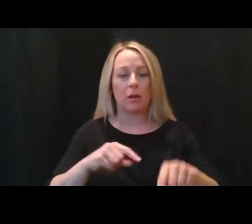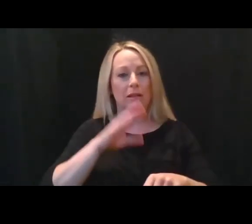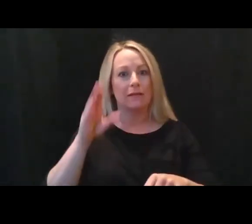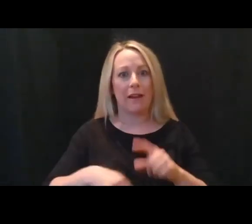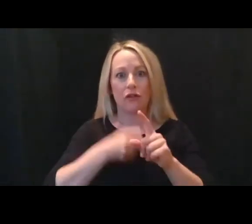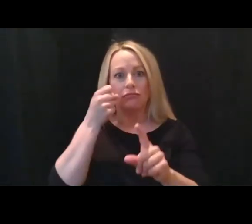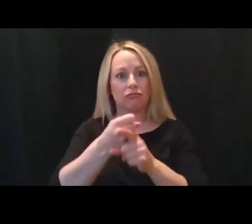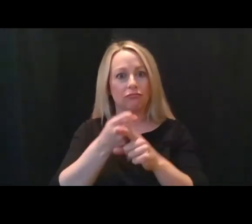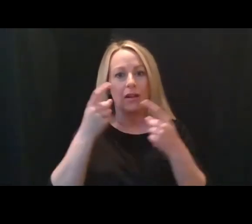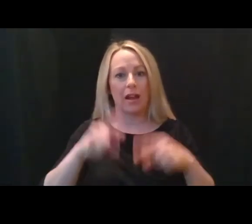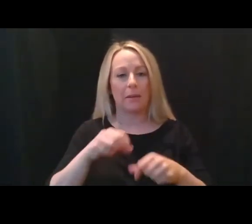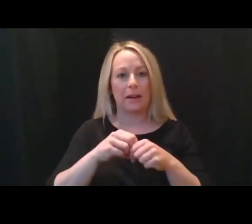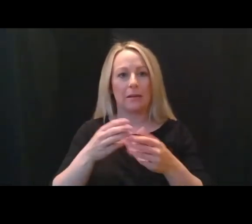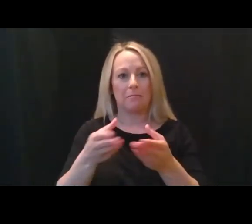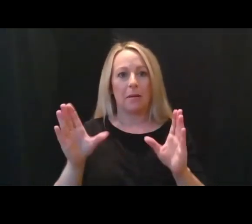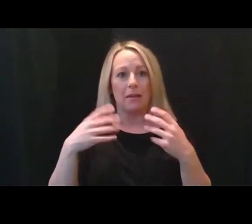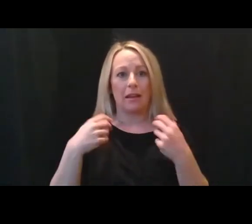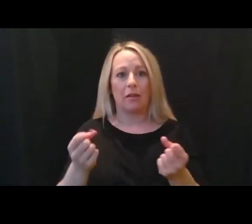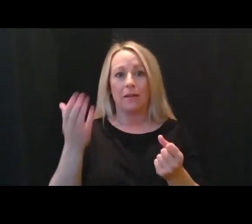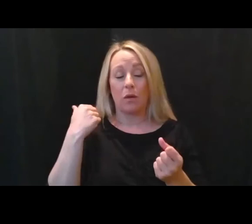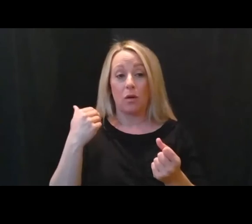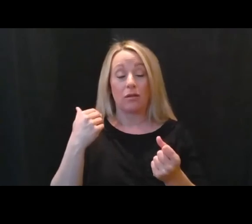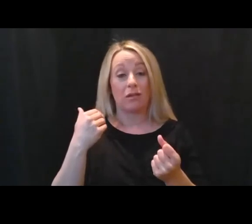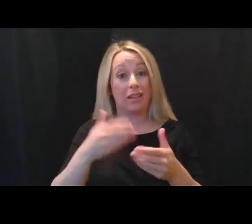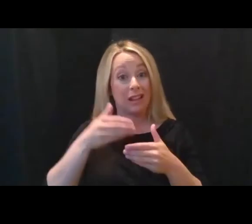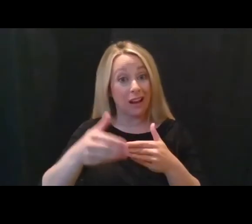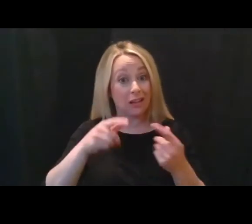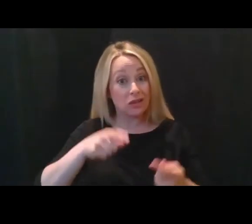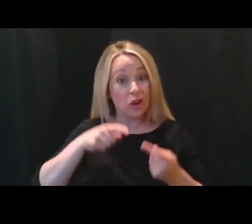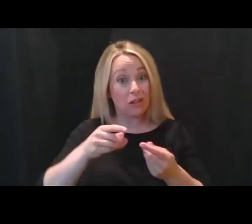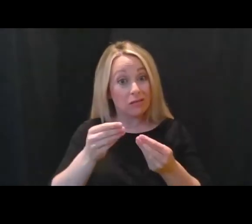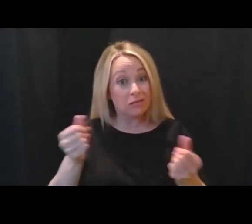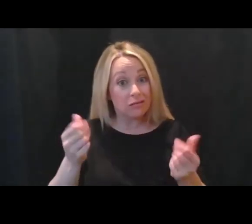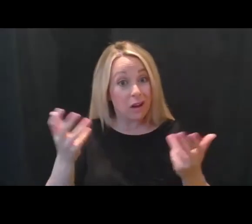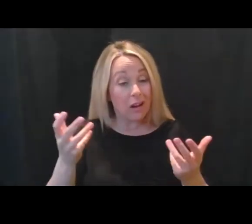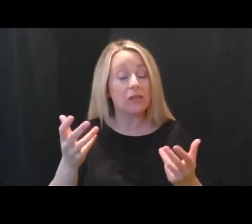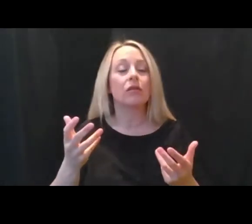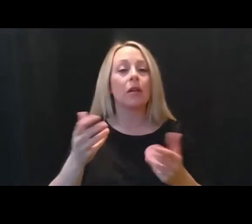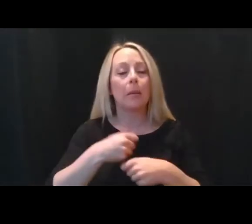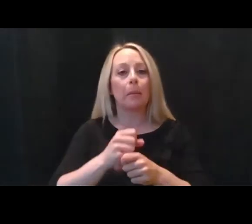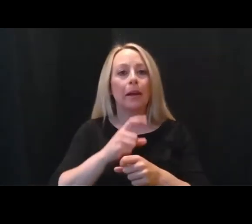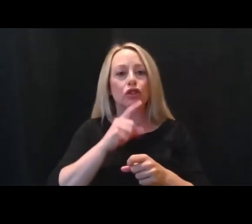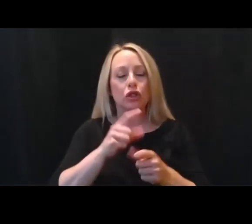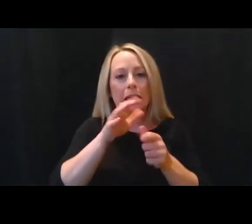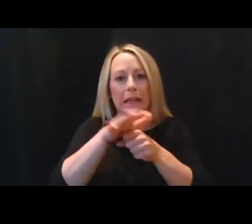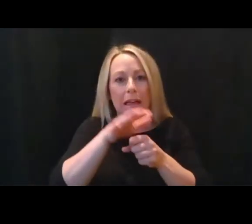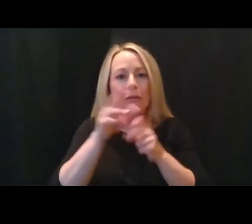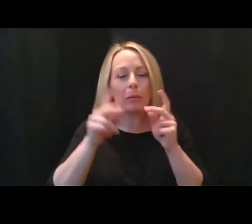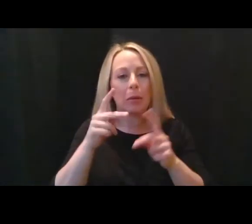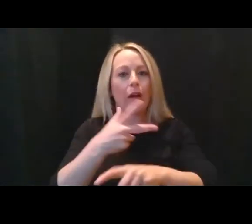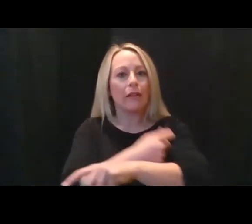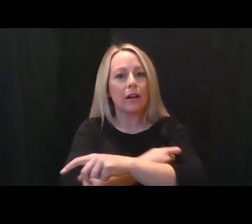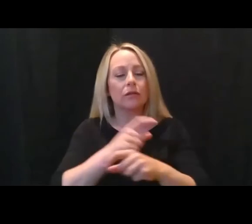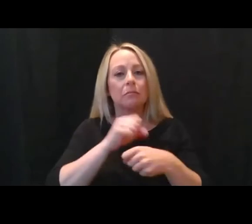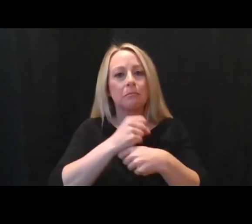health before. Our next hurdle is making sure that enough individuals are vaccinated to truly ensure